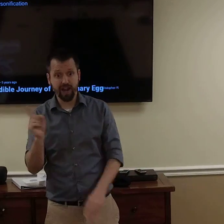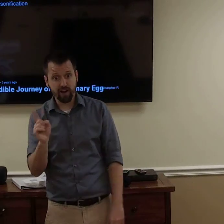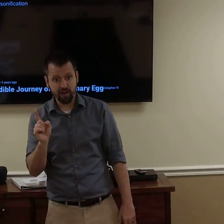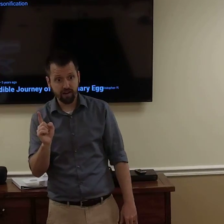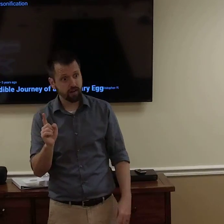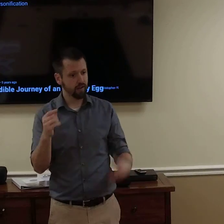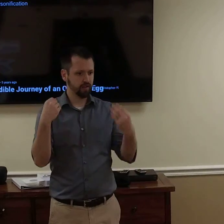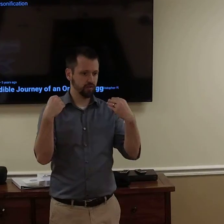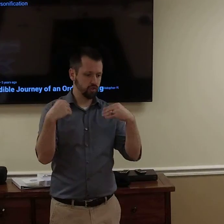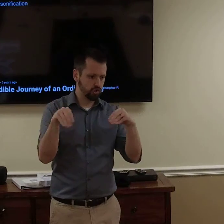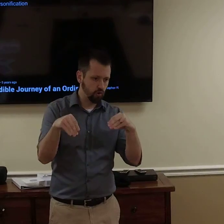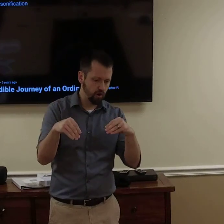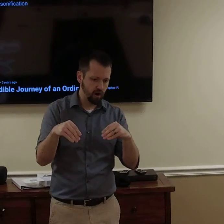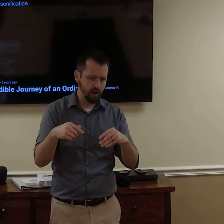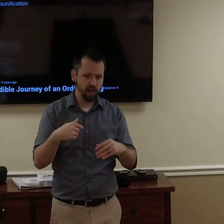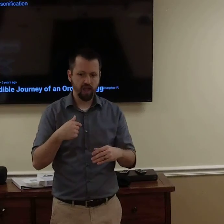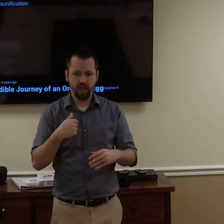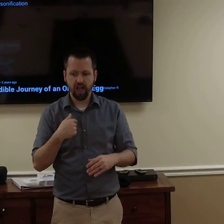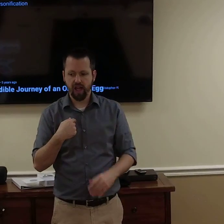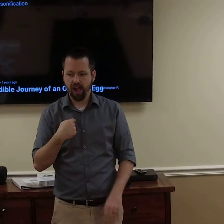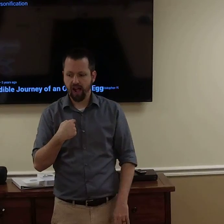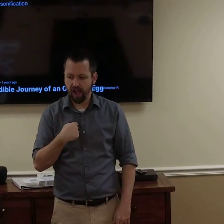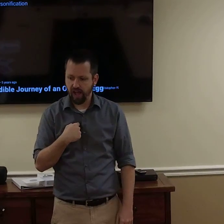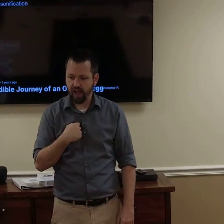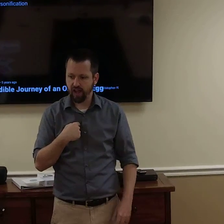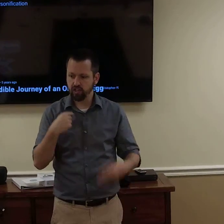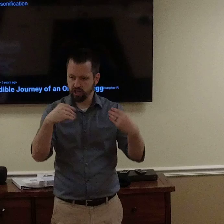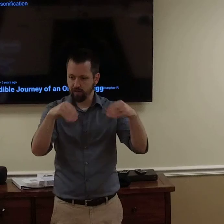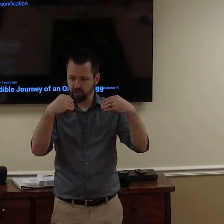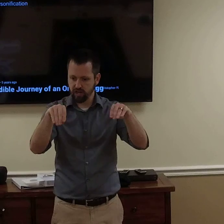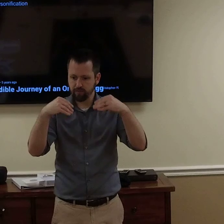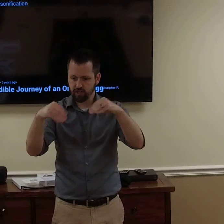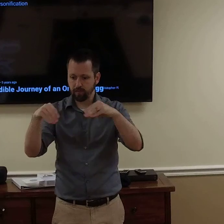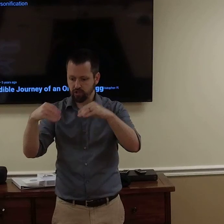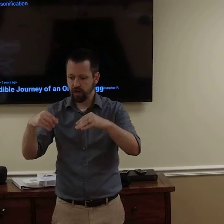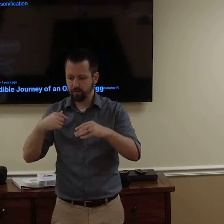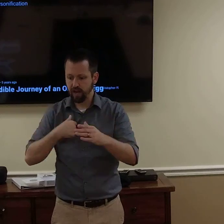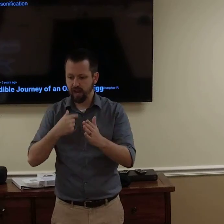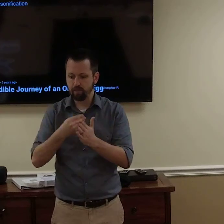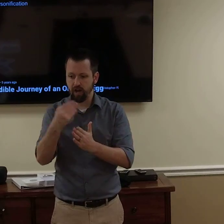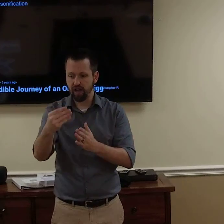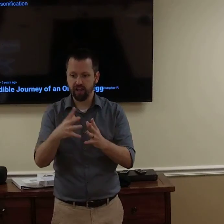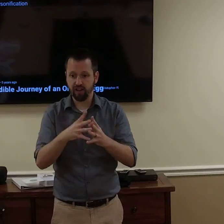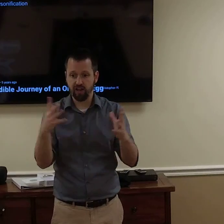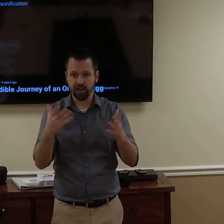where? Store. I shopped, I bought a lot of